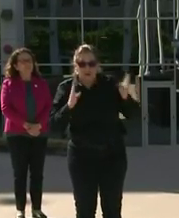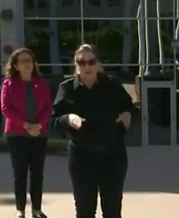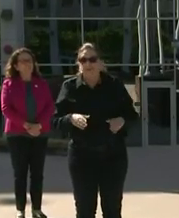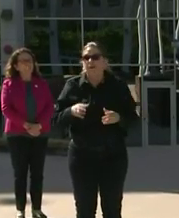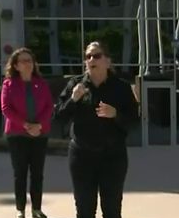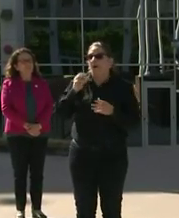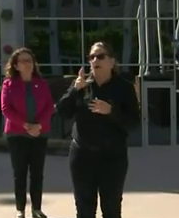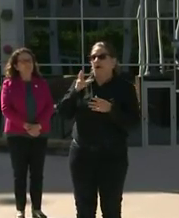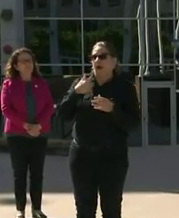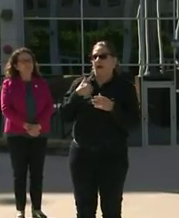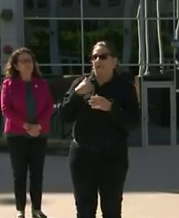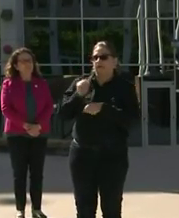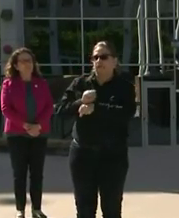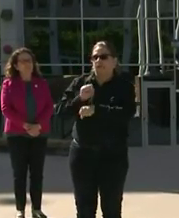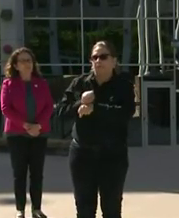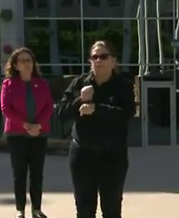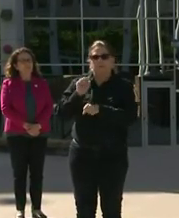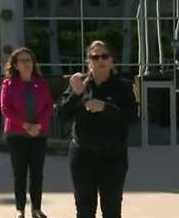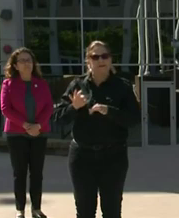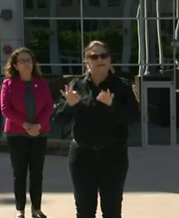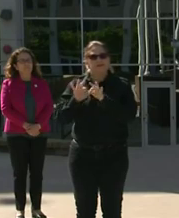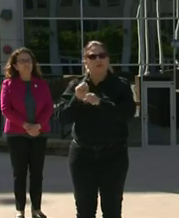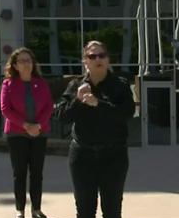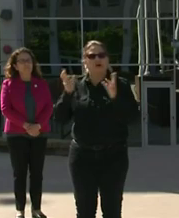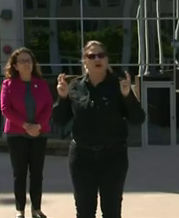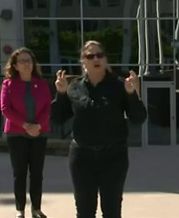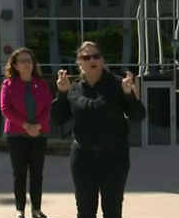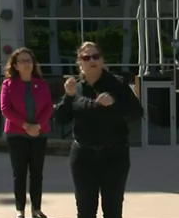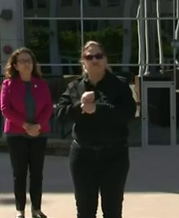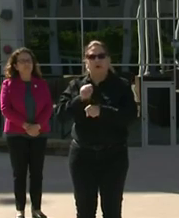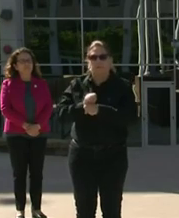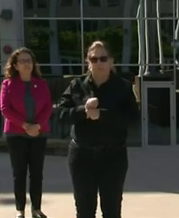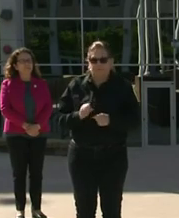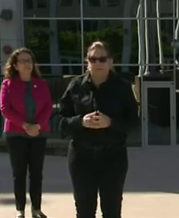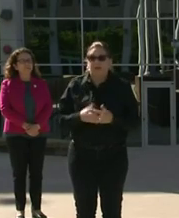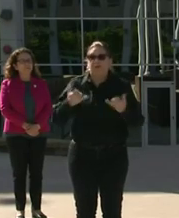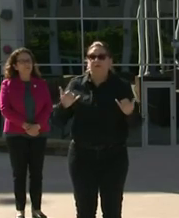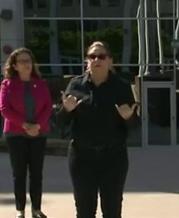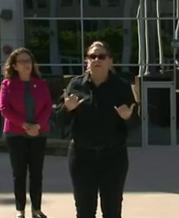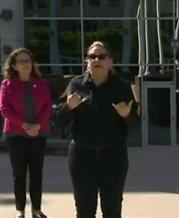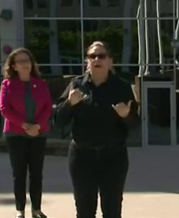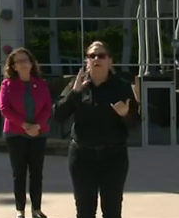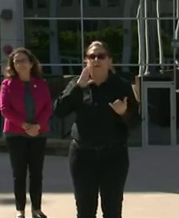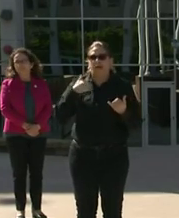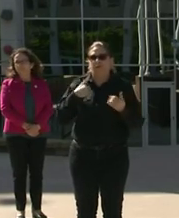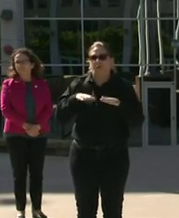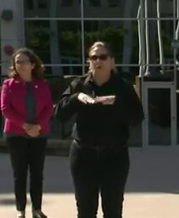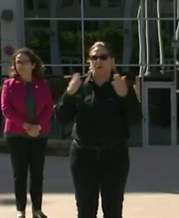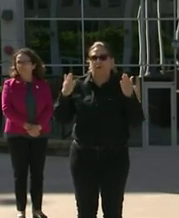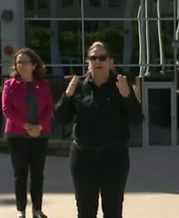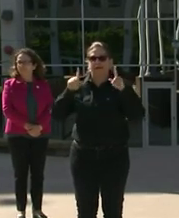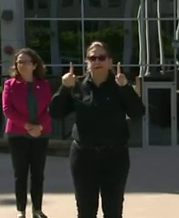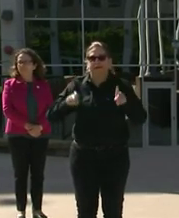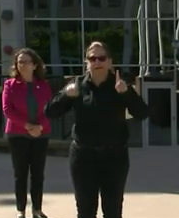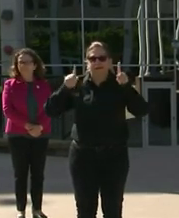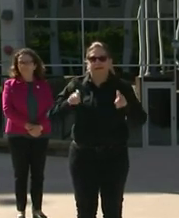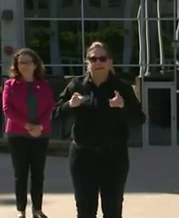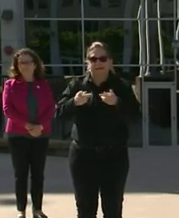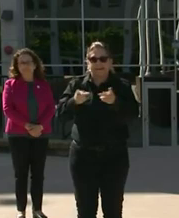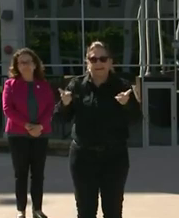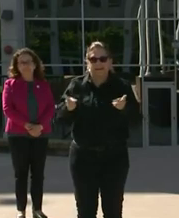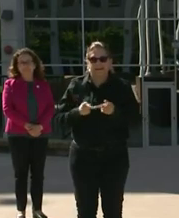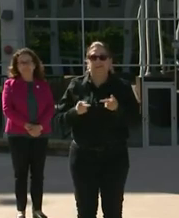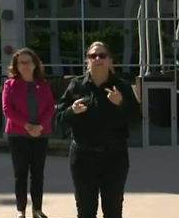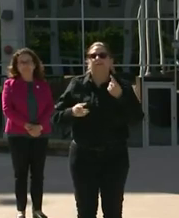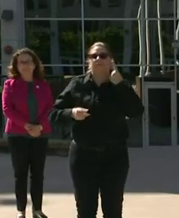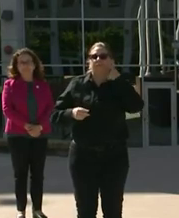site for personnel and first responders from the D.C. Department of Corrections, the Metropolitan Police Department, and Fire